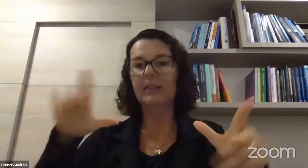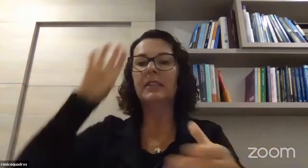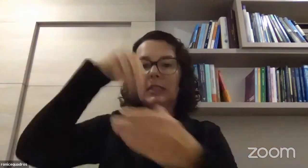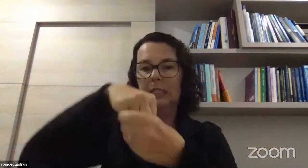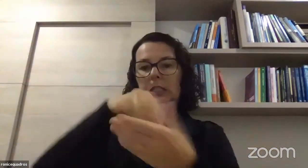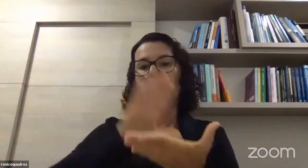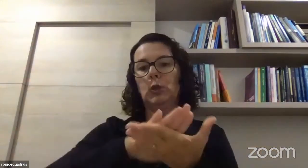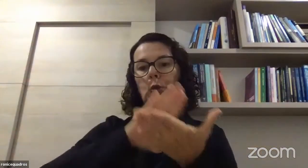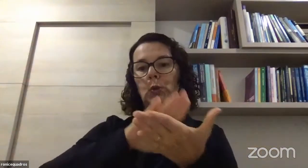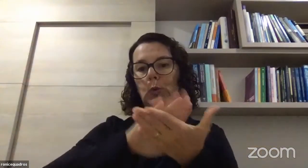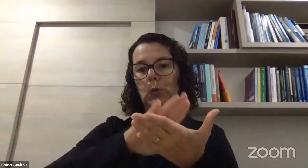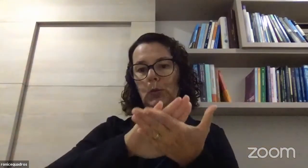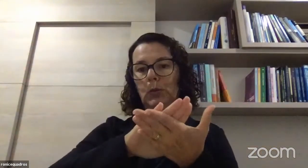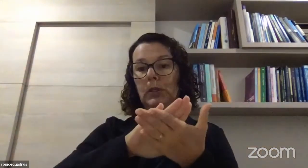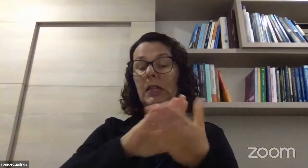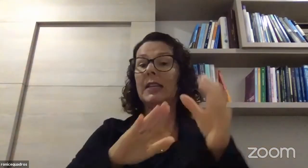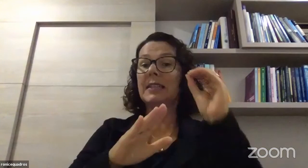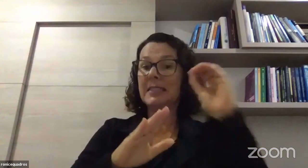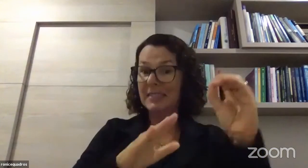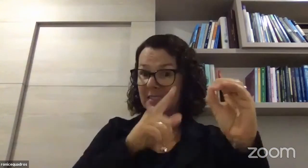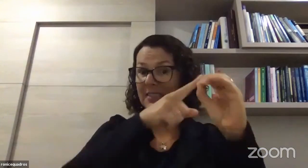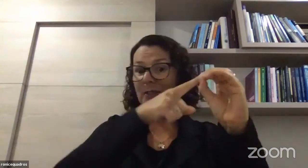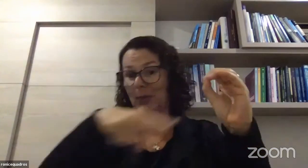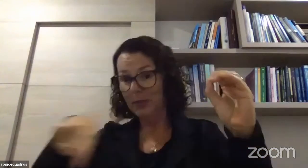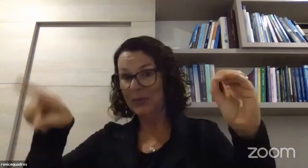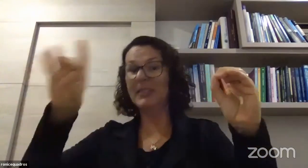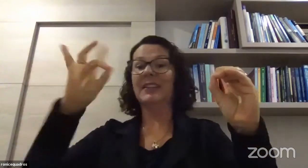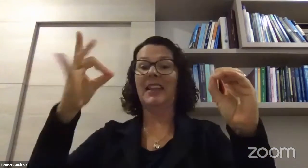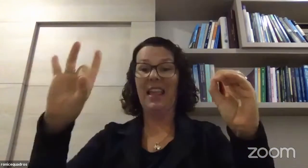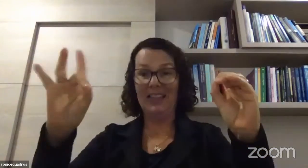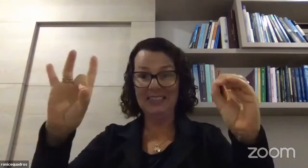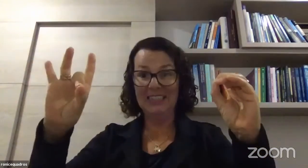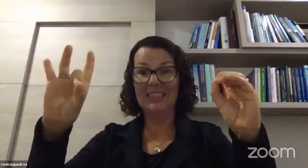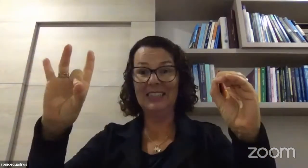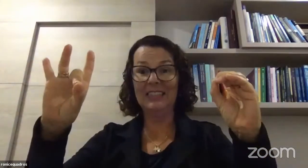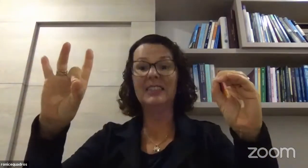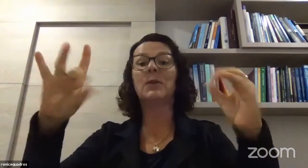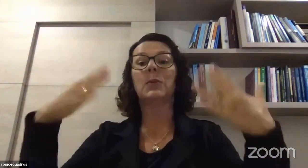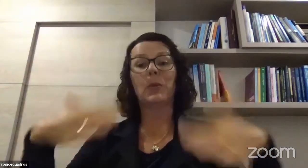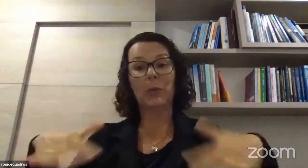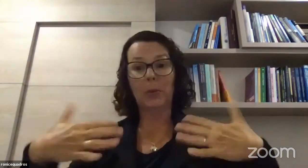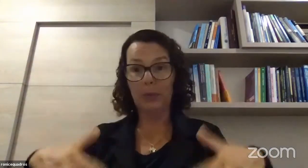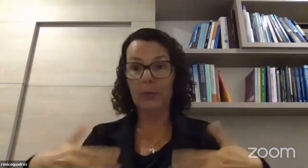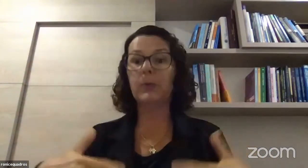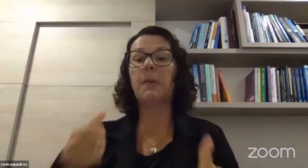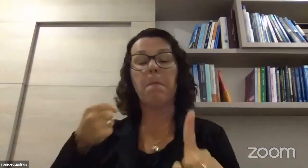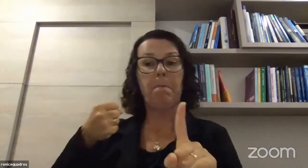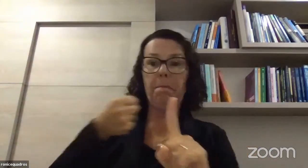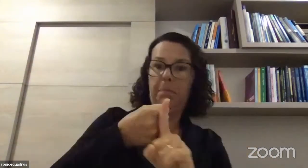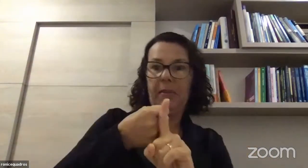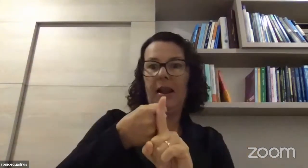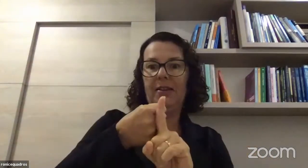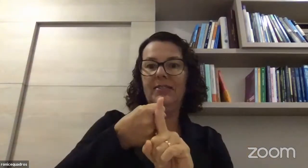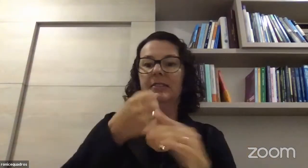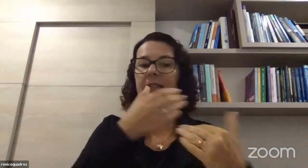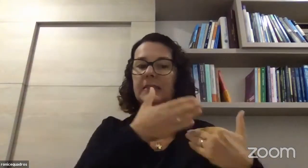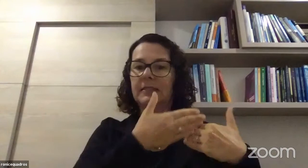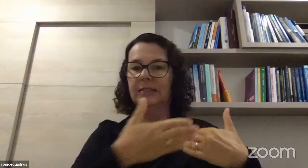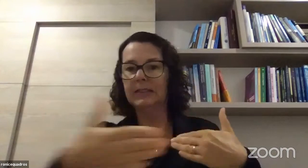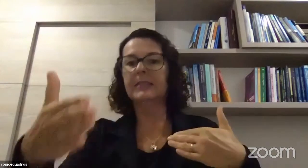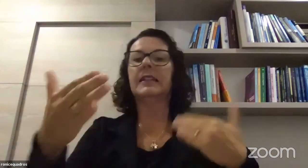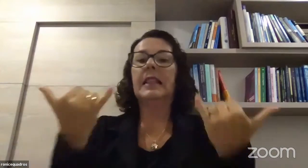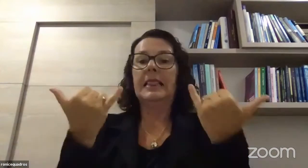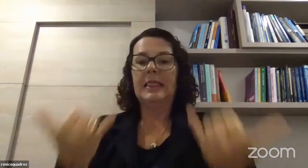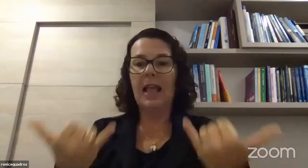They have to be exposed to sign language within the education system from birth to 18 years